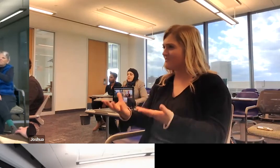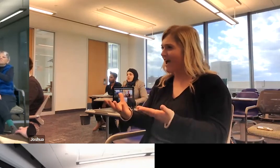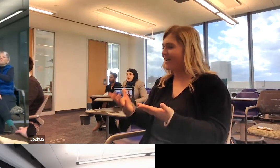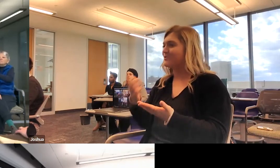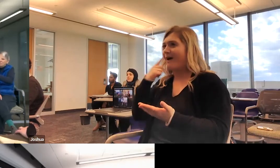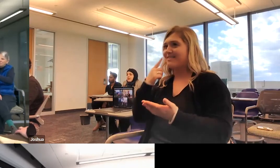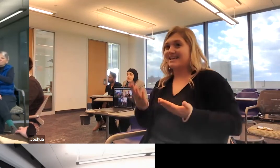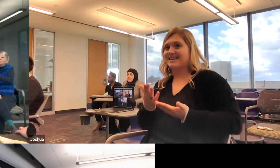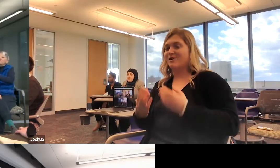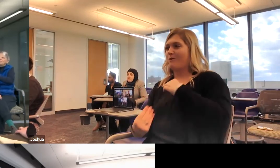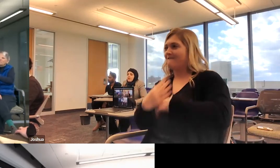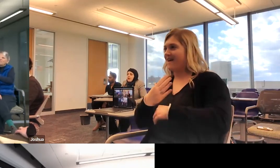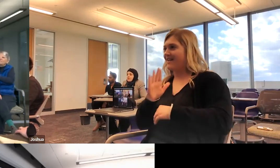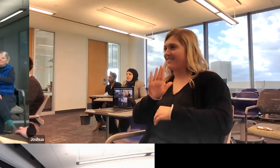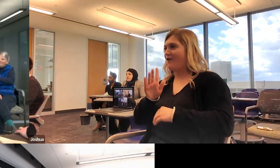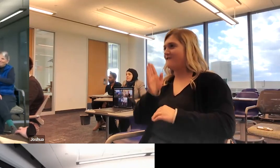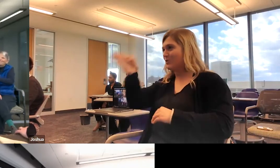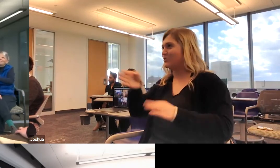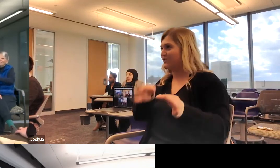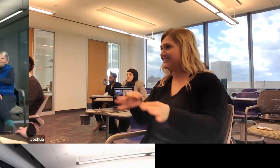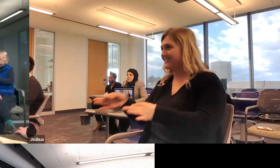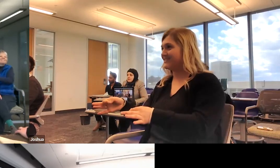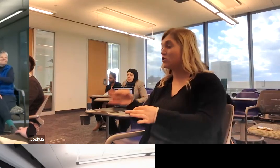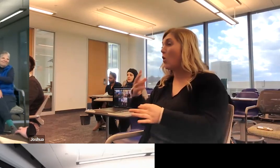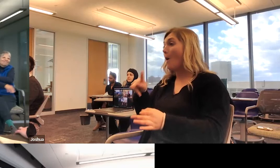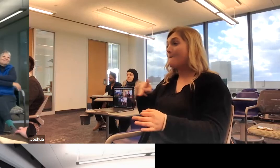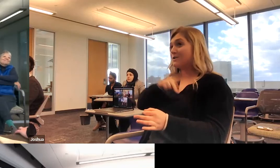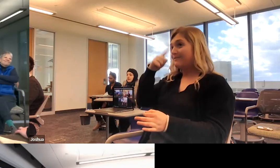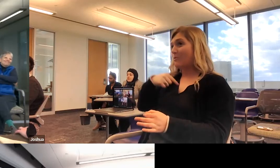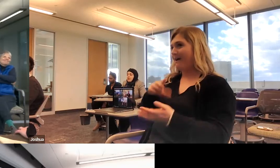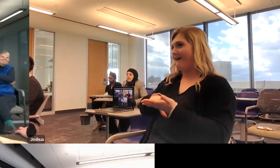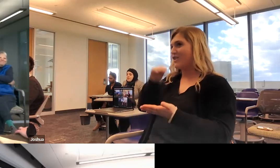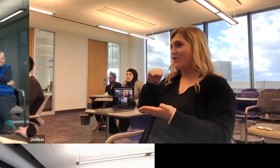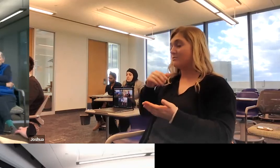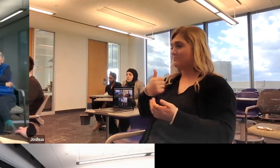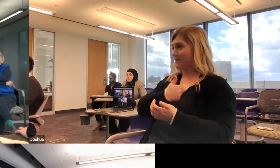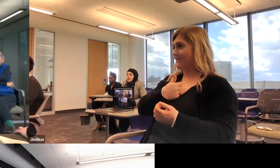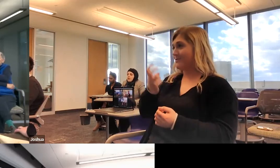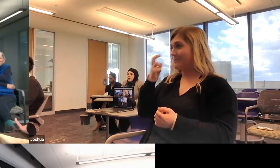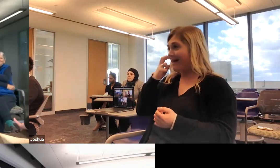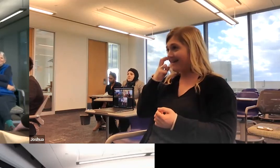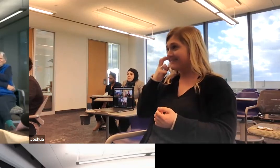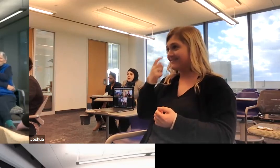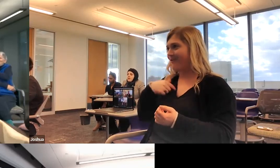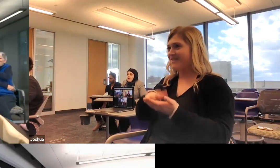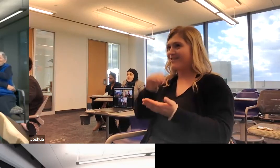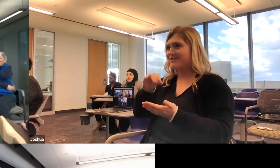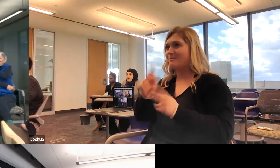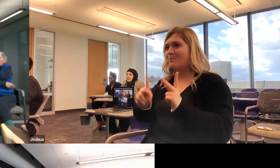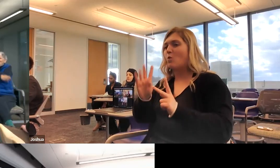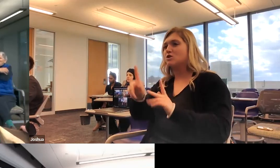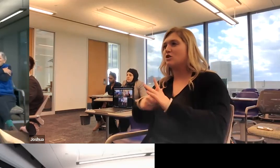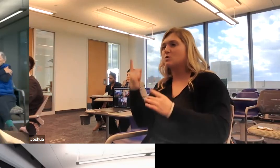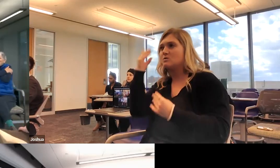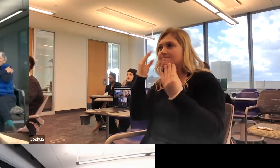or interactions they might have. And that is something that I personally have learned as a blind individual. And also, I